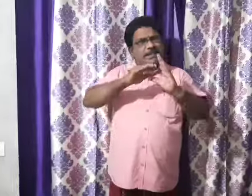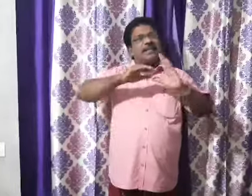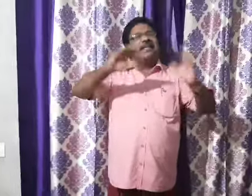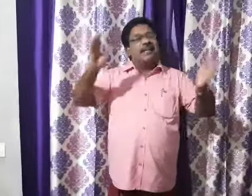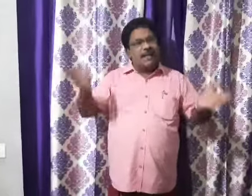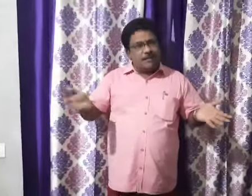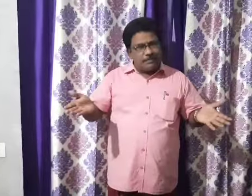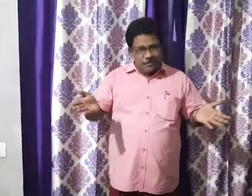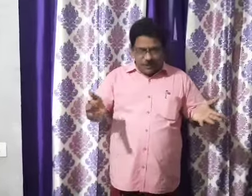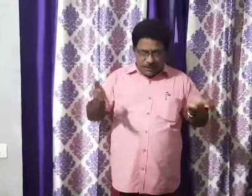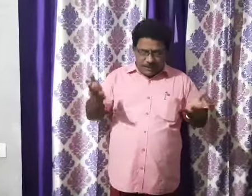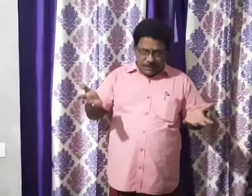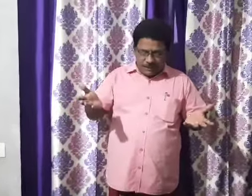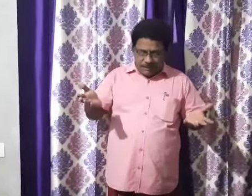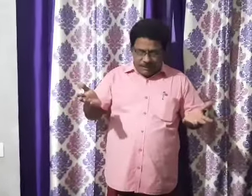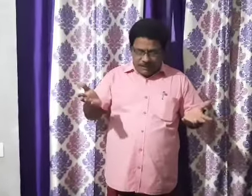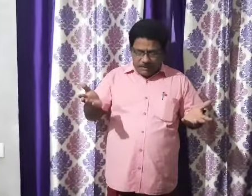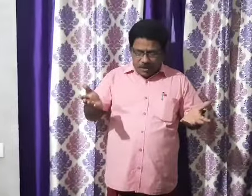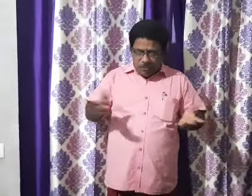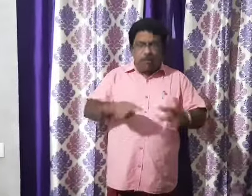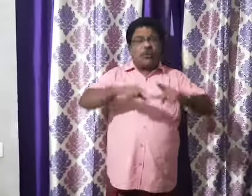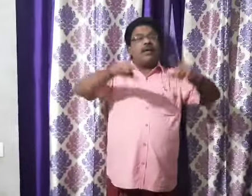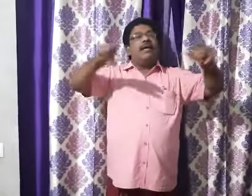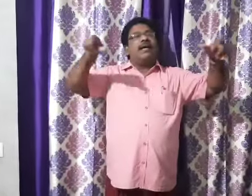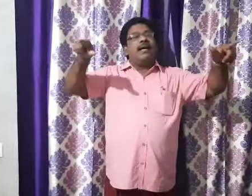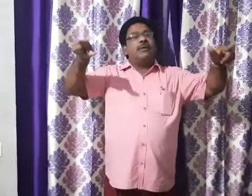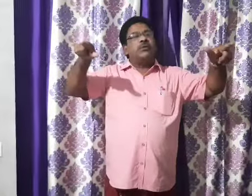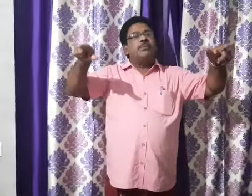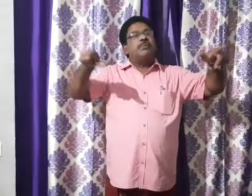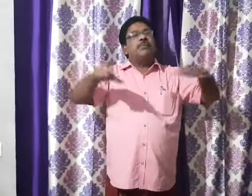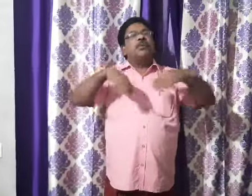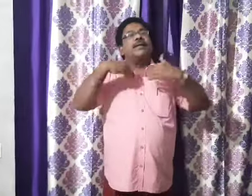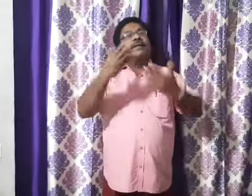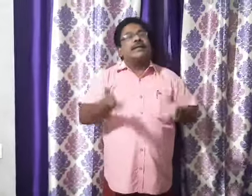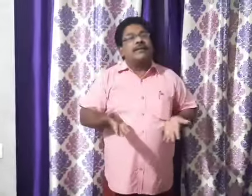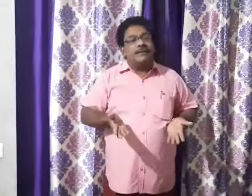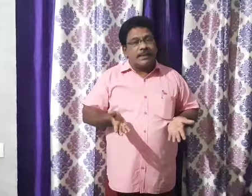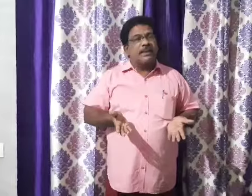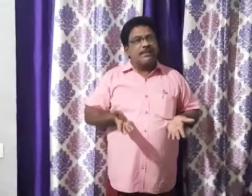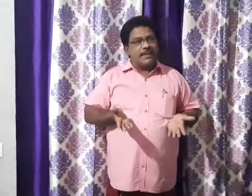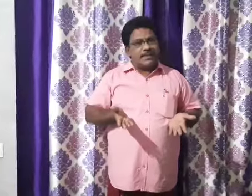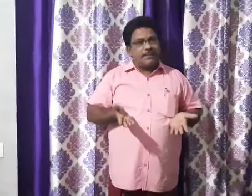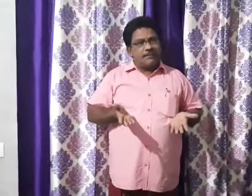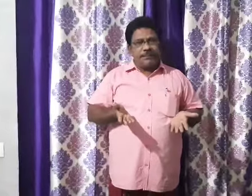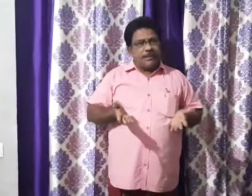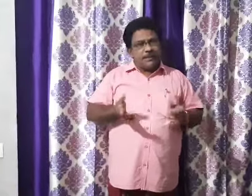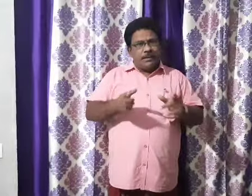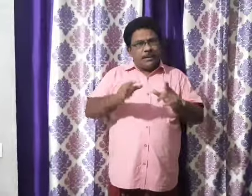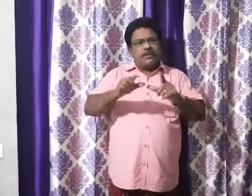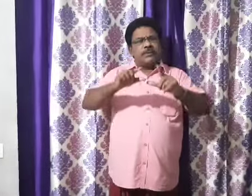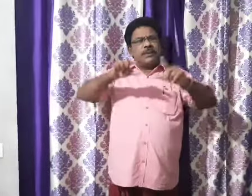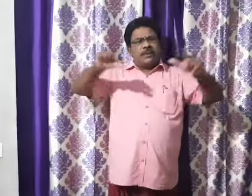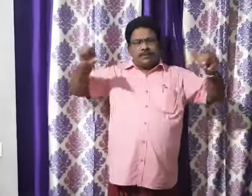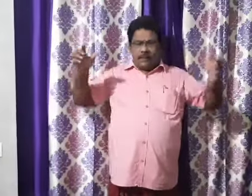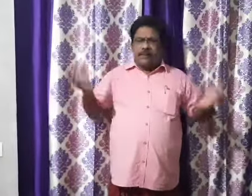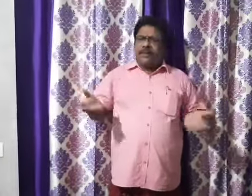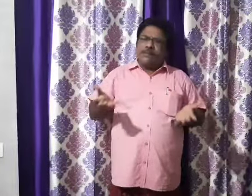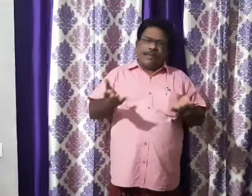constructing a dam or a canal, more land could be brought under cultivation. Understood? Actually, we know